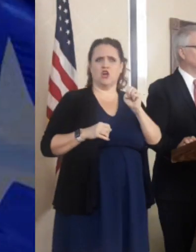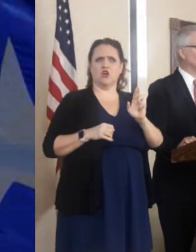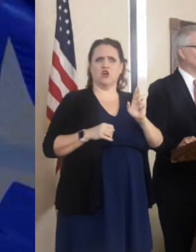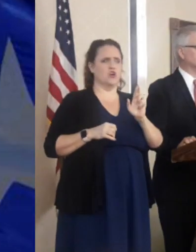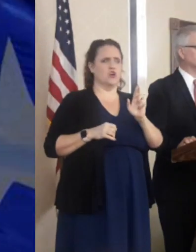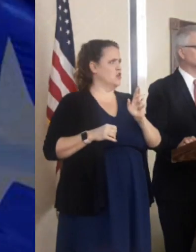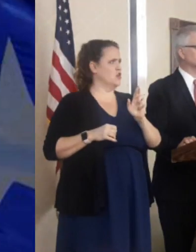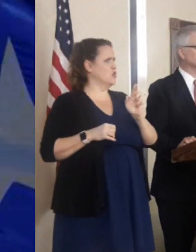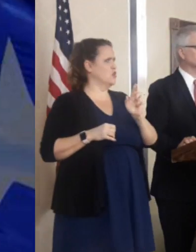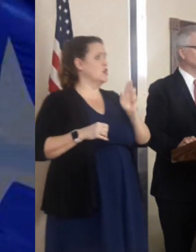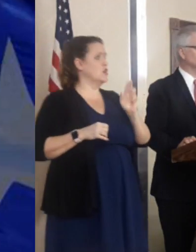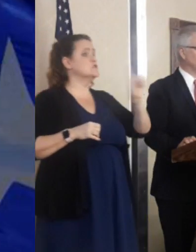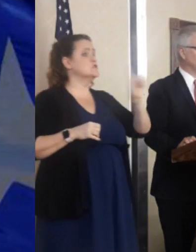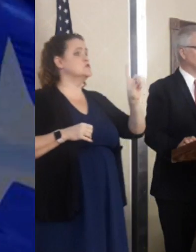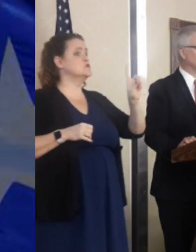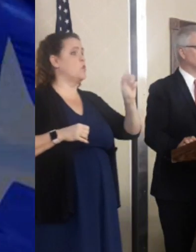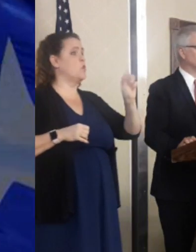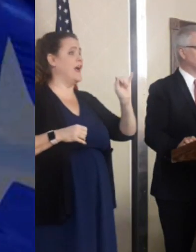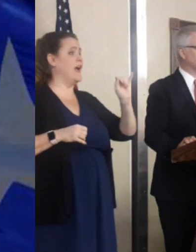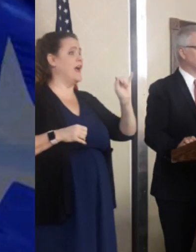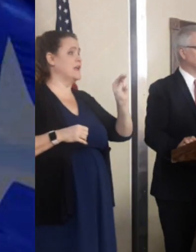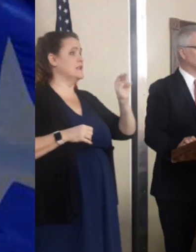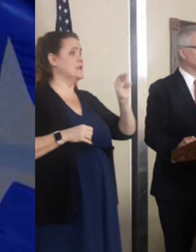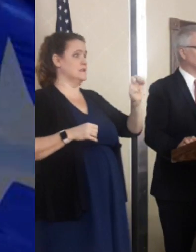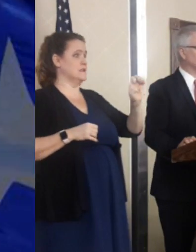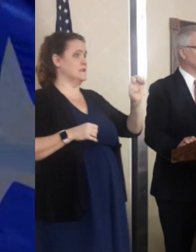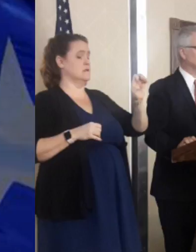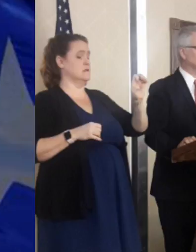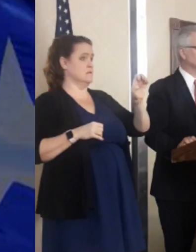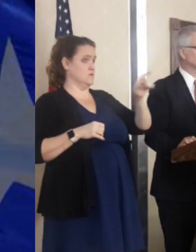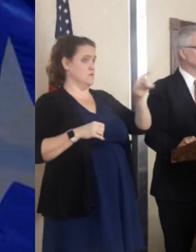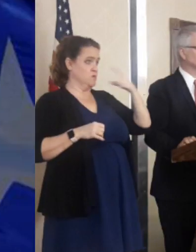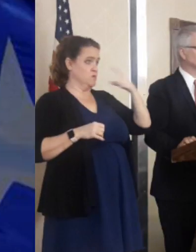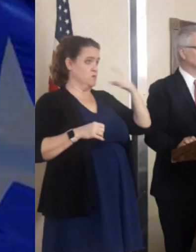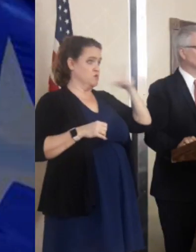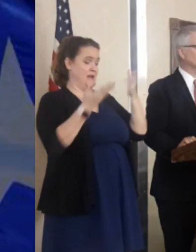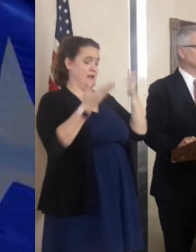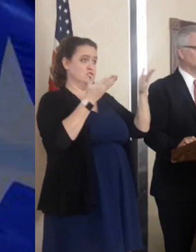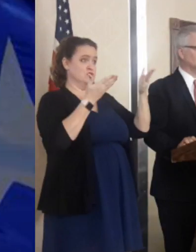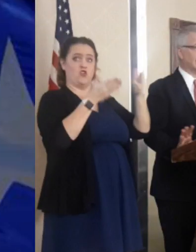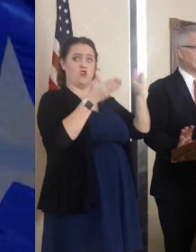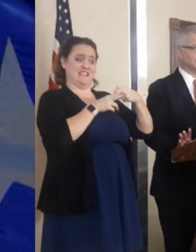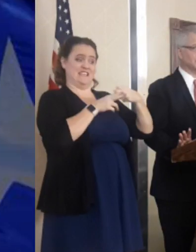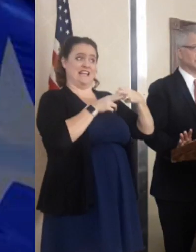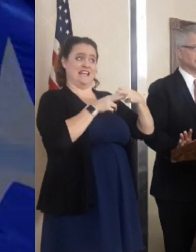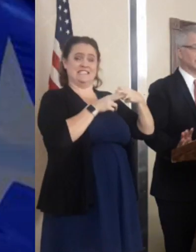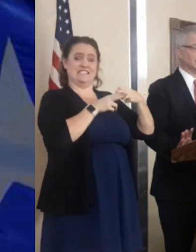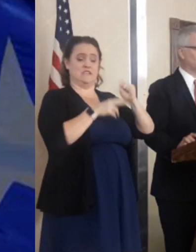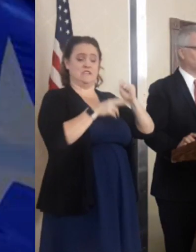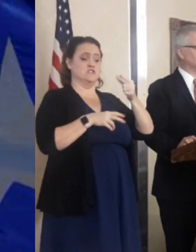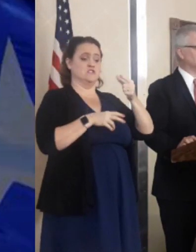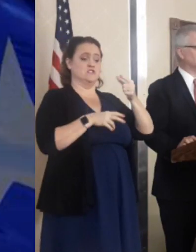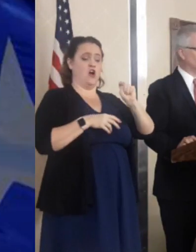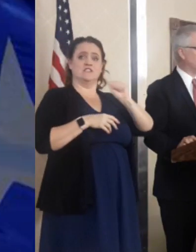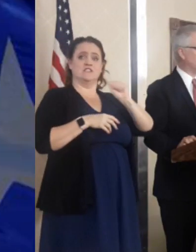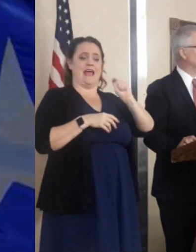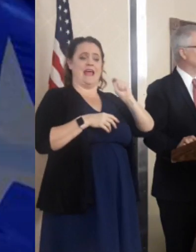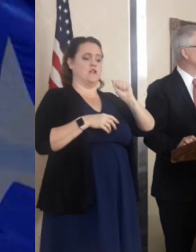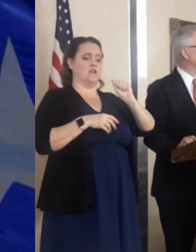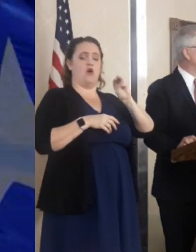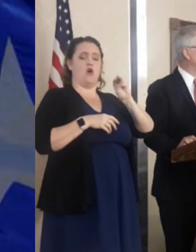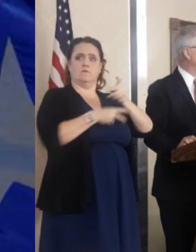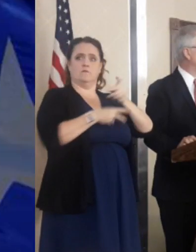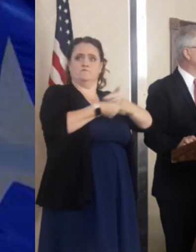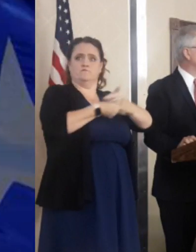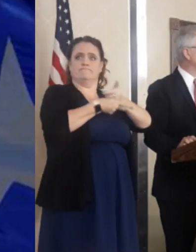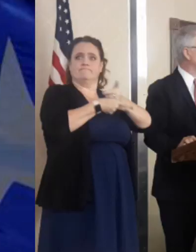Dwayne, would you be willing to serve as acting sergeant at arms? Sure. Without objection, I appoint Dwayne Wright as